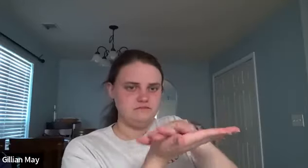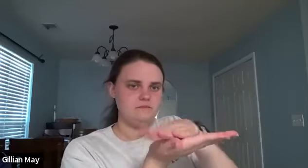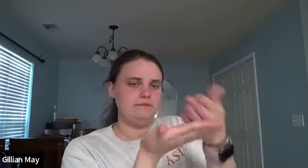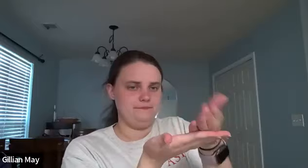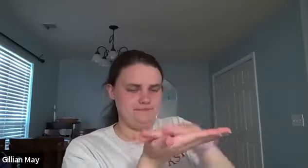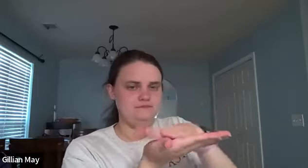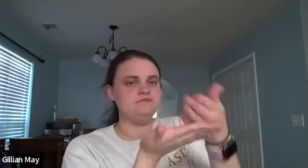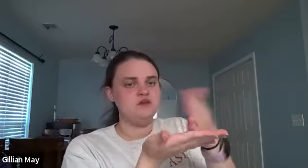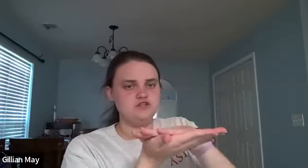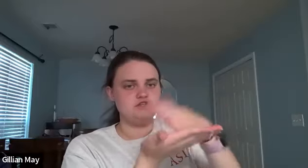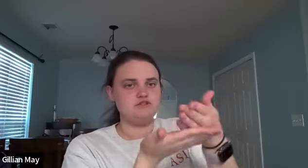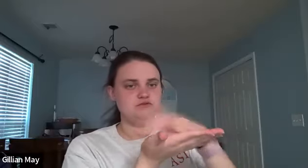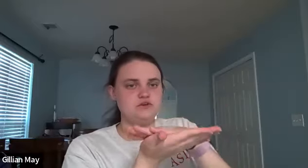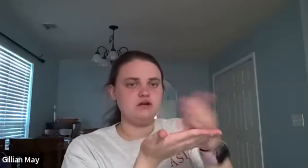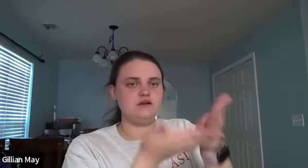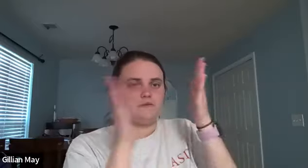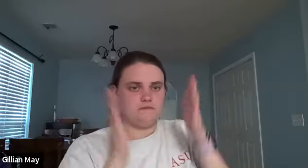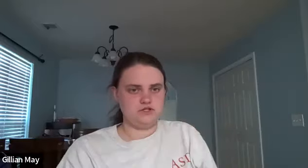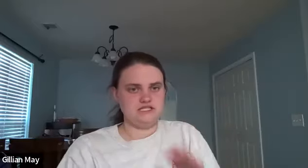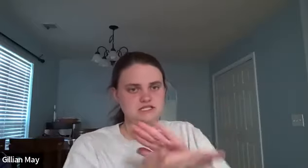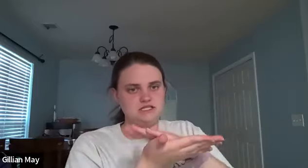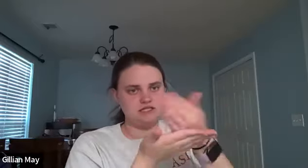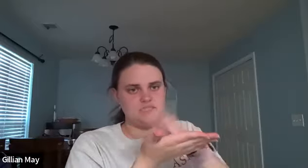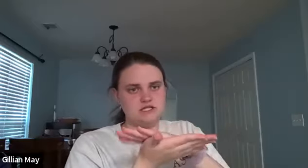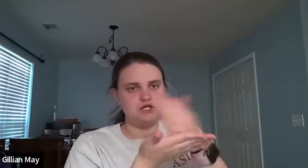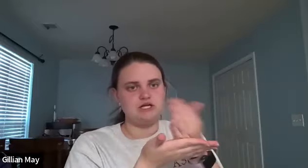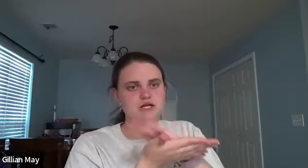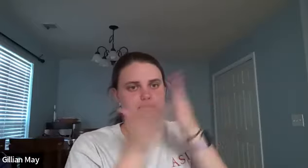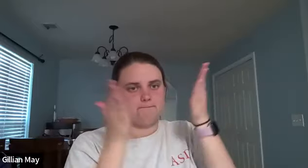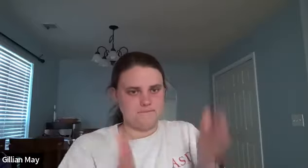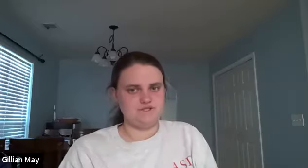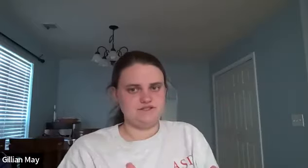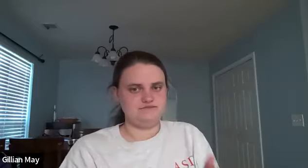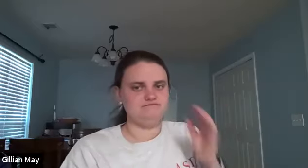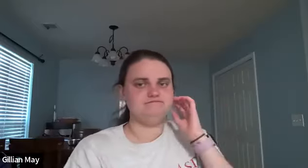So you would do cook, person, cook, person.